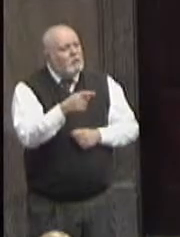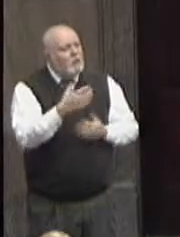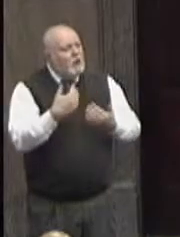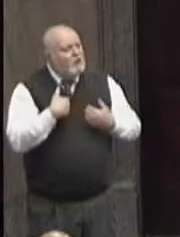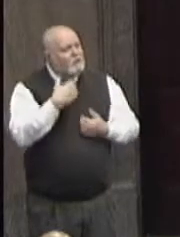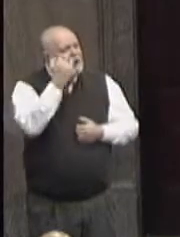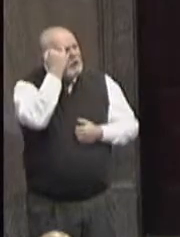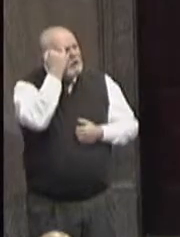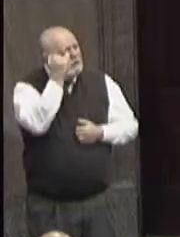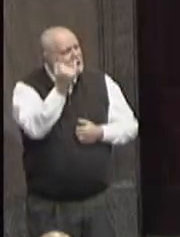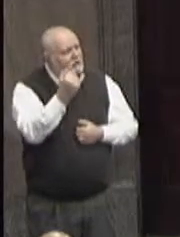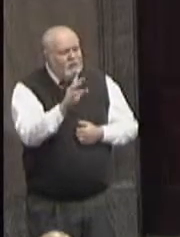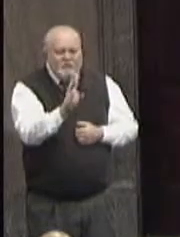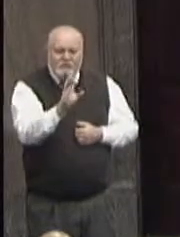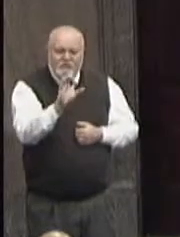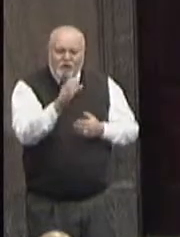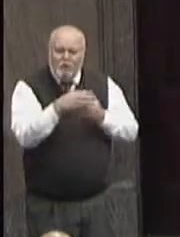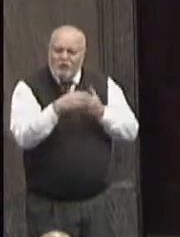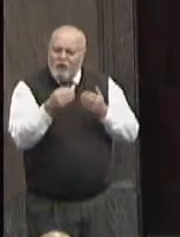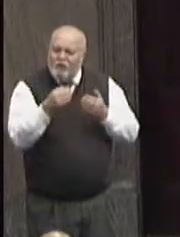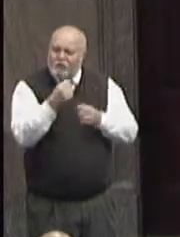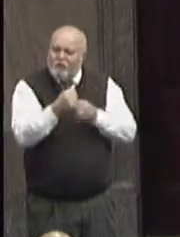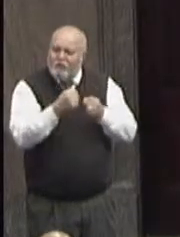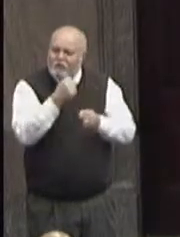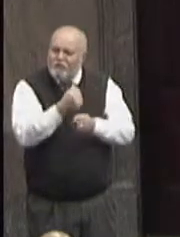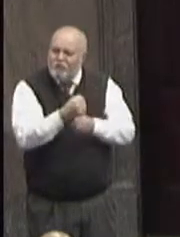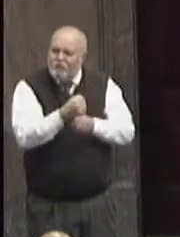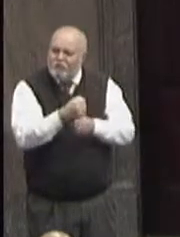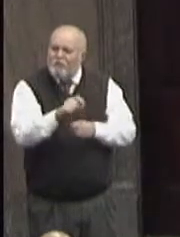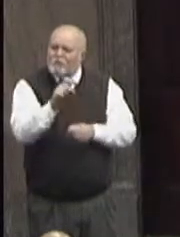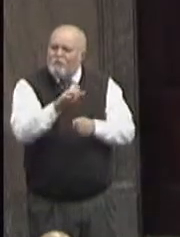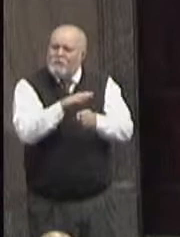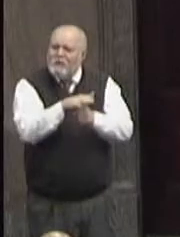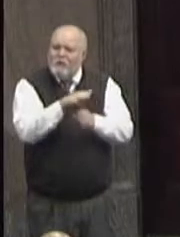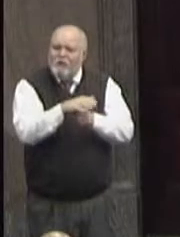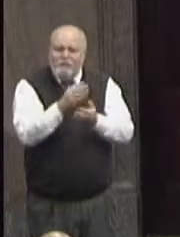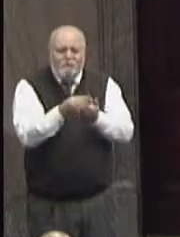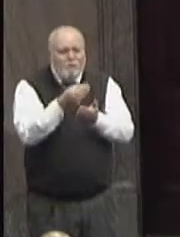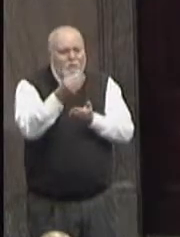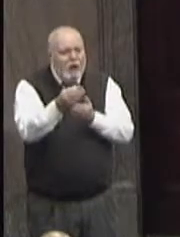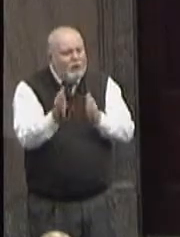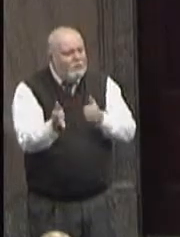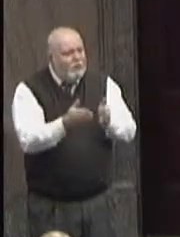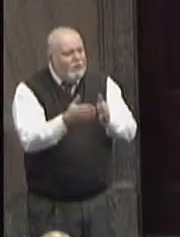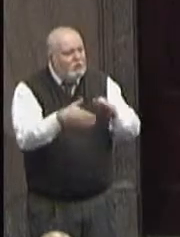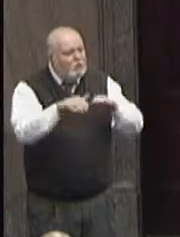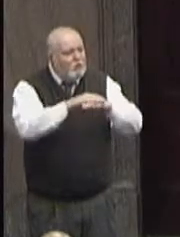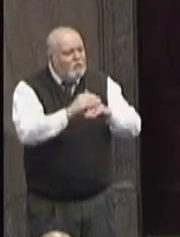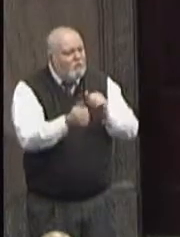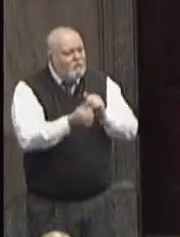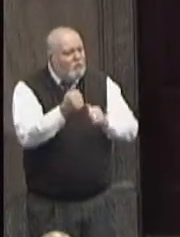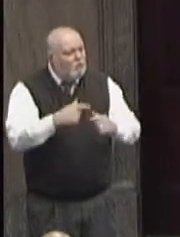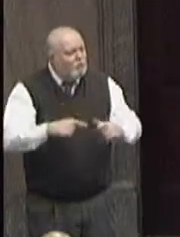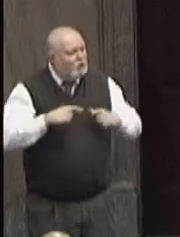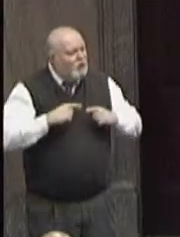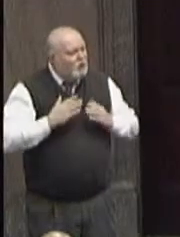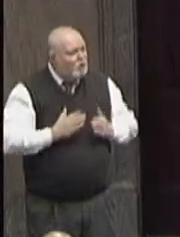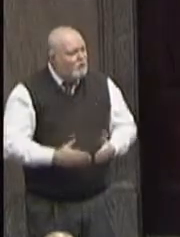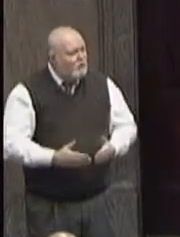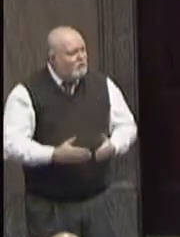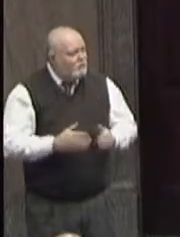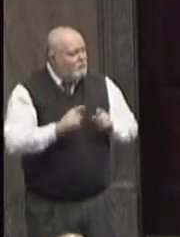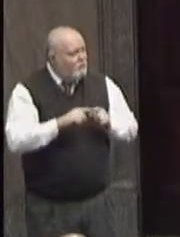that $600 a year should be able to buy a plan to cover most retirees. But you also